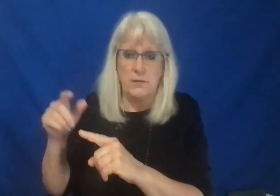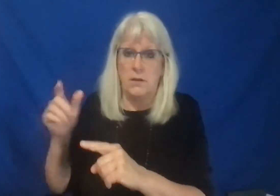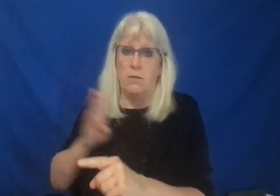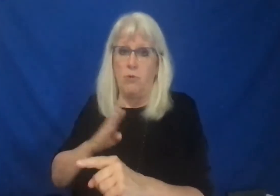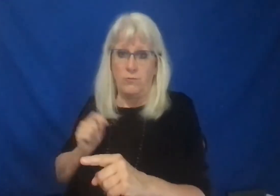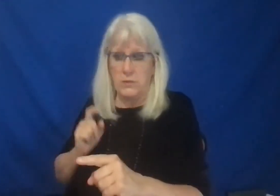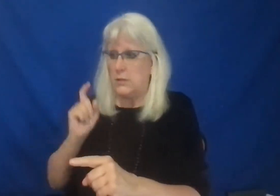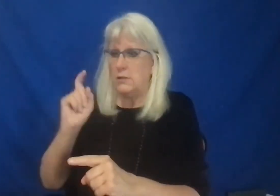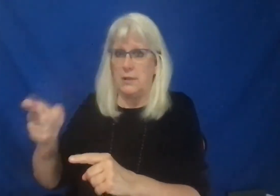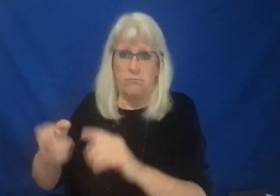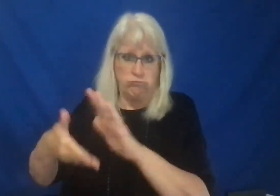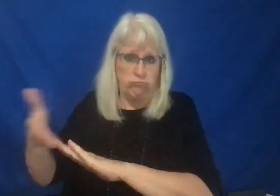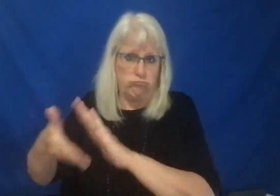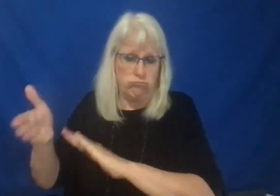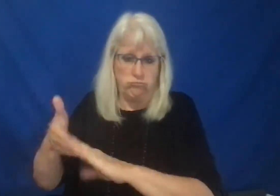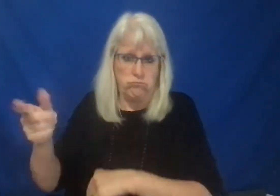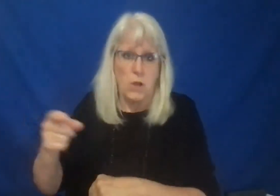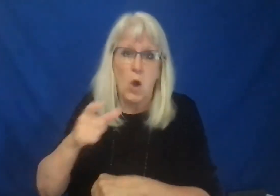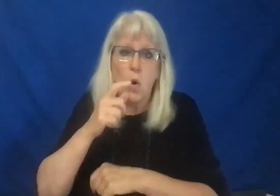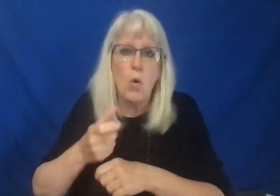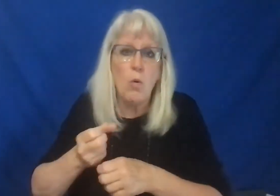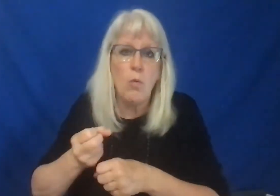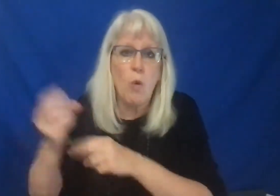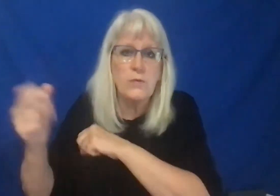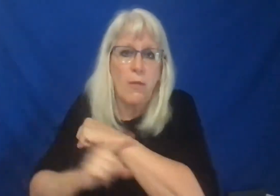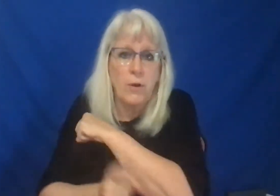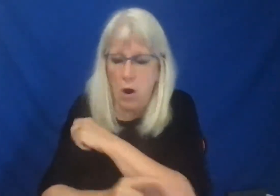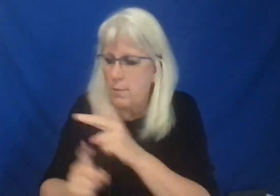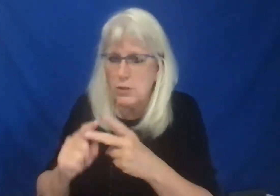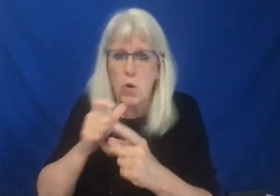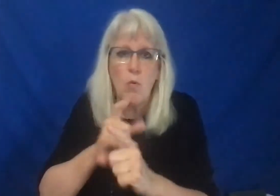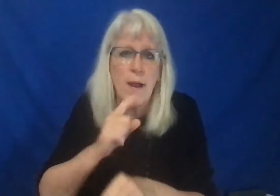committees there. They empty the waste paper baskets, they answer the phones, they run the